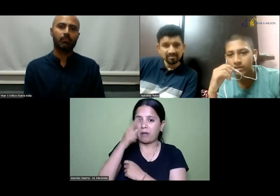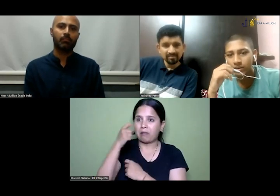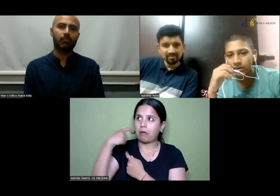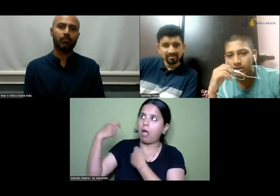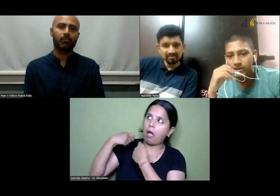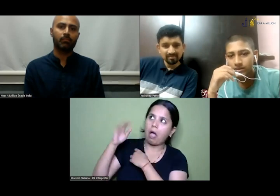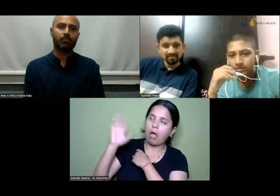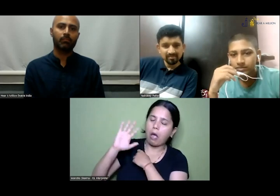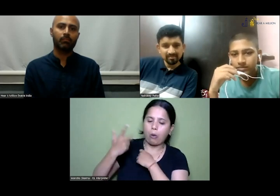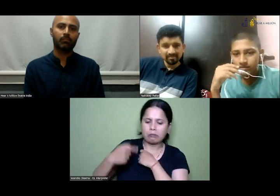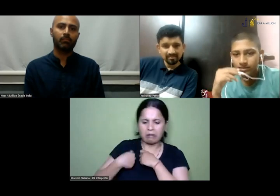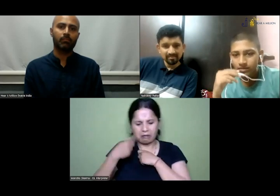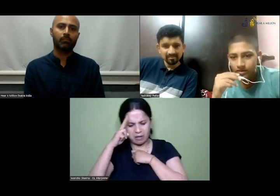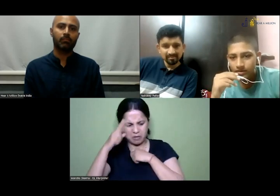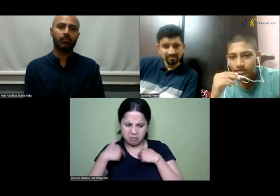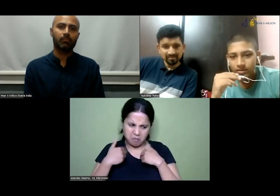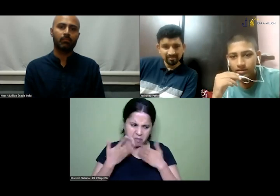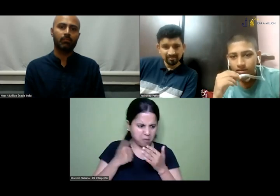self doubt.